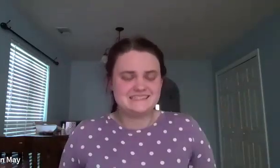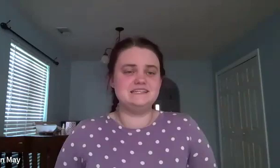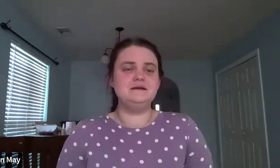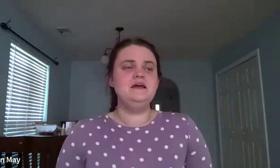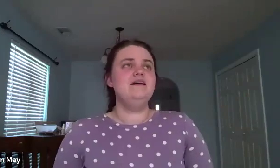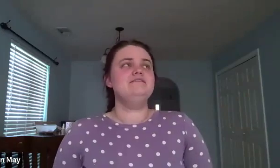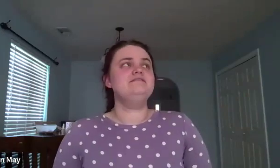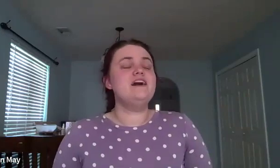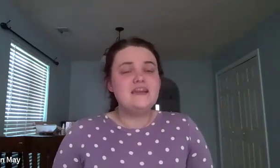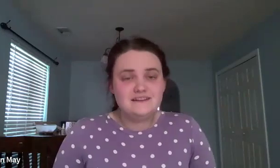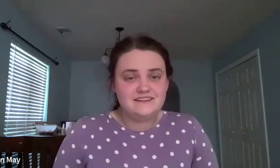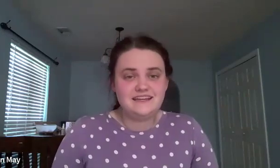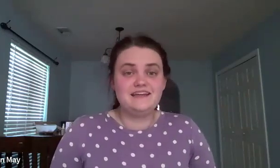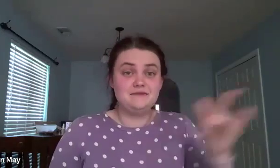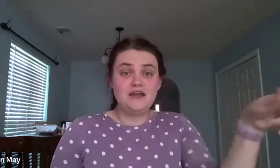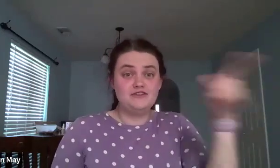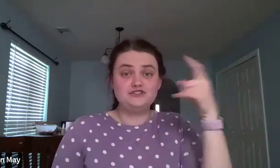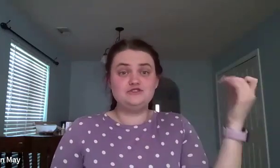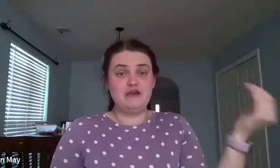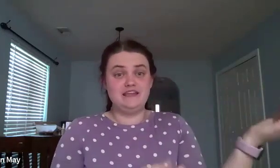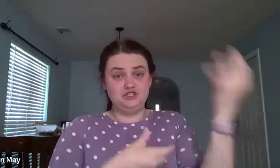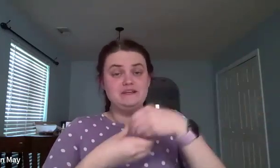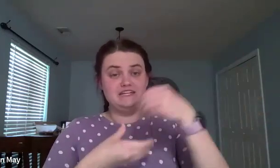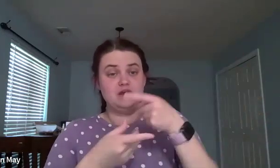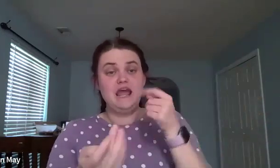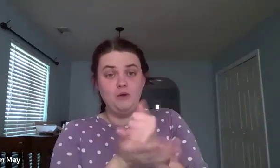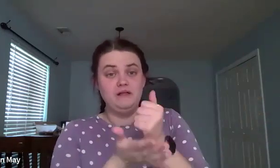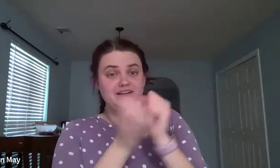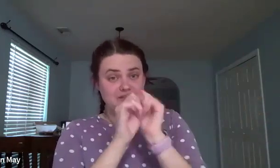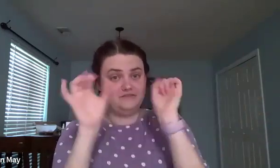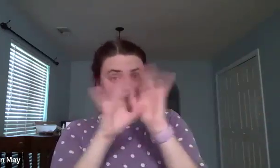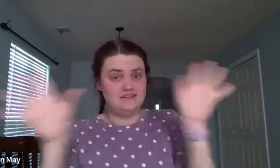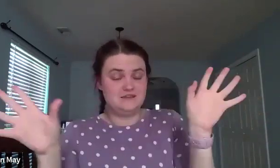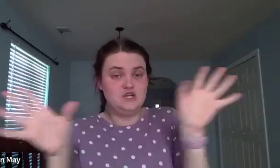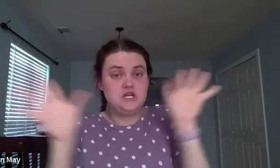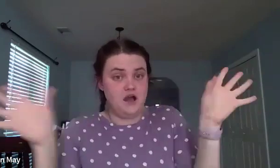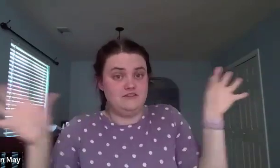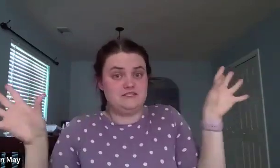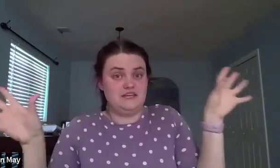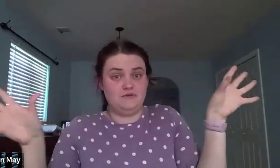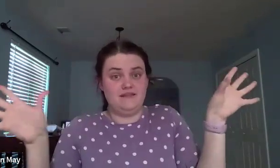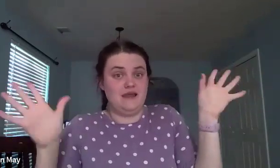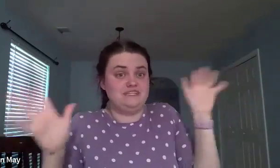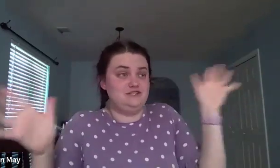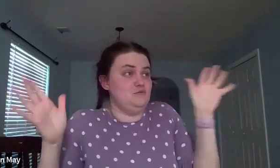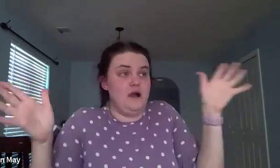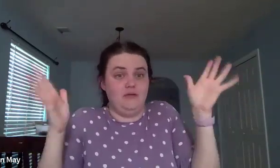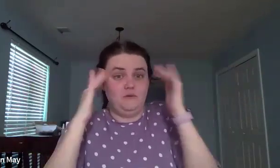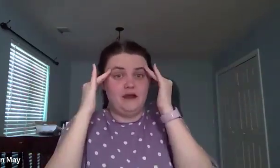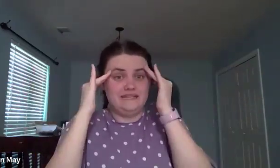this? Finally, and like my other students I joined in trying to help like clarify this, and we could not get this together right. Like I was like, dude, what is